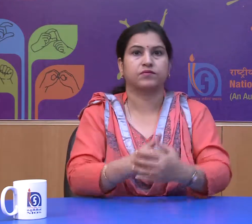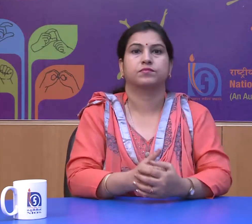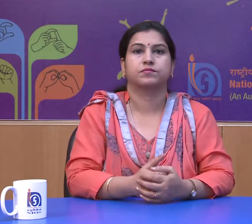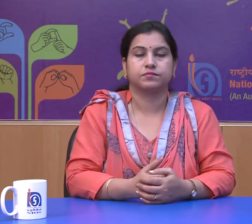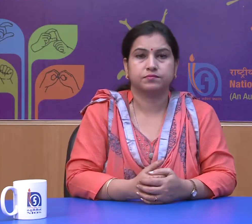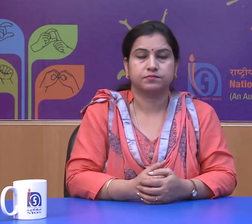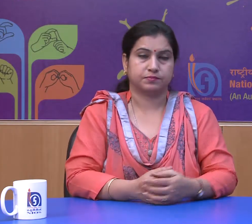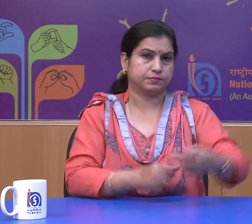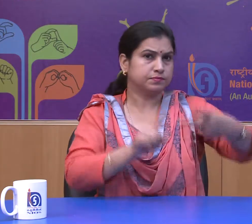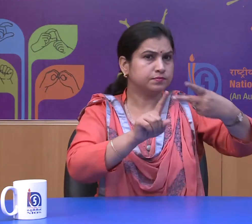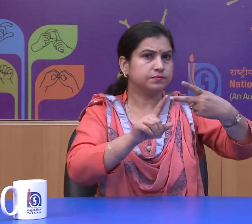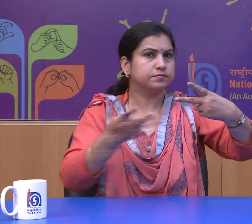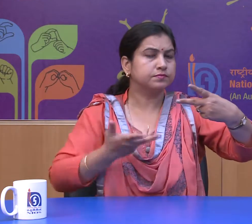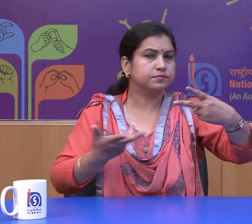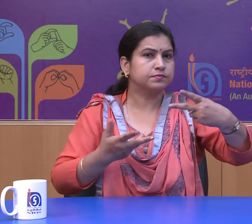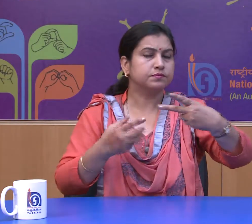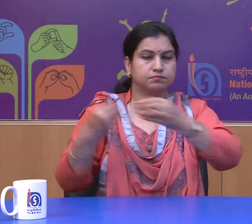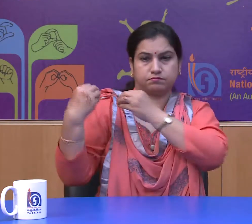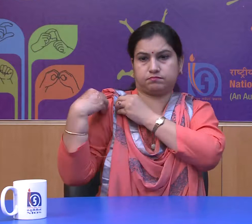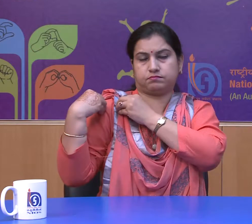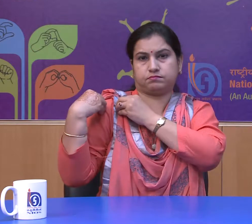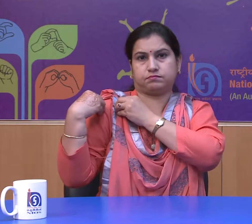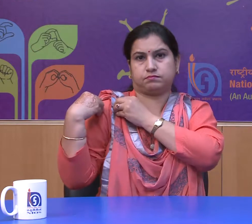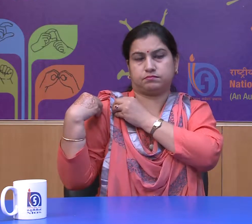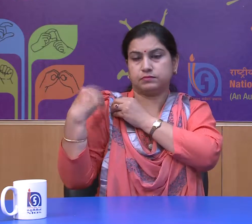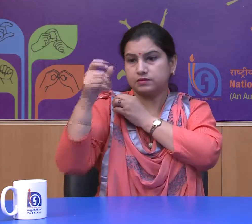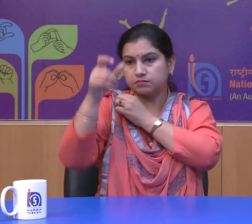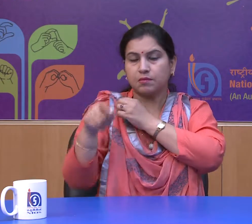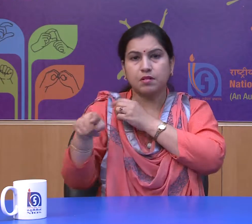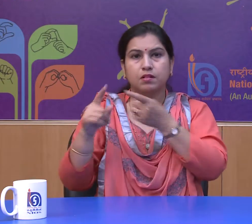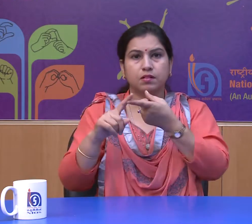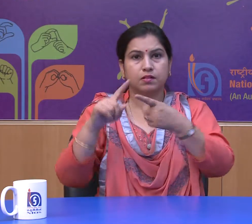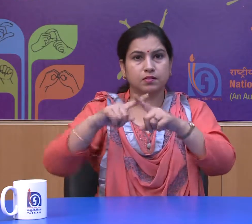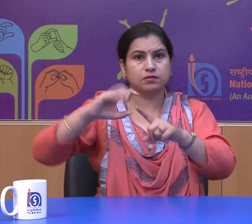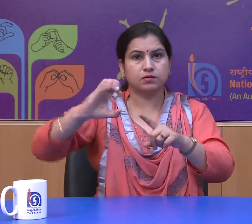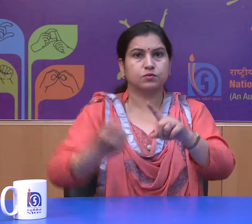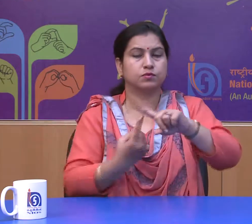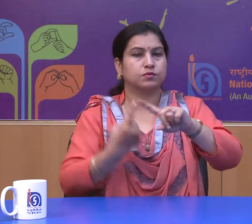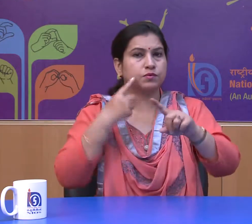Number 2 is responsibility of the executive to the legislature.